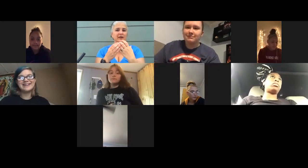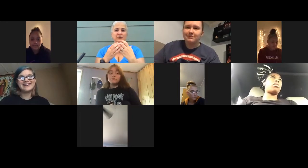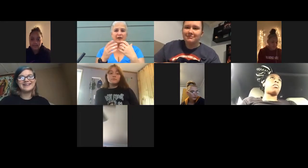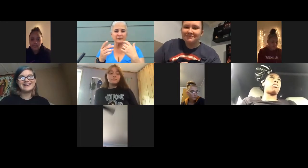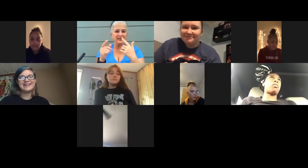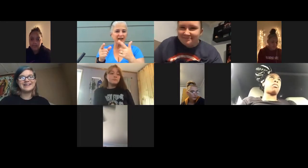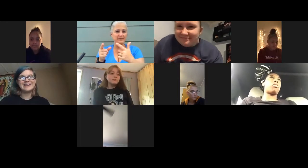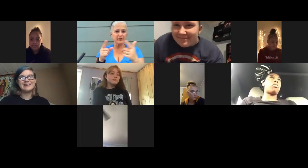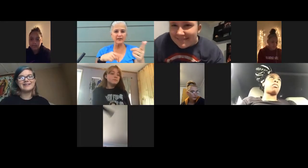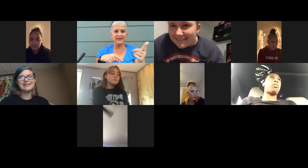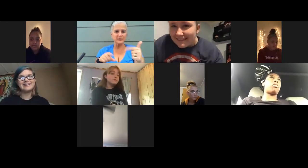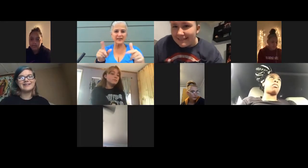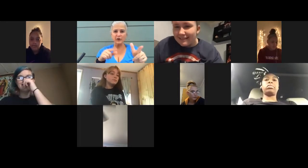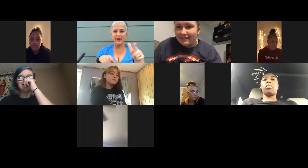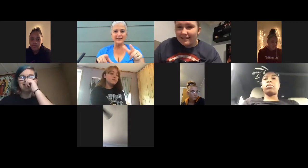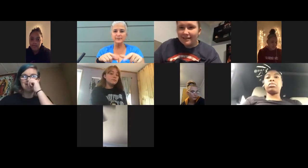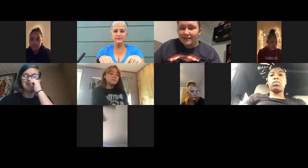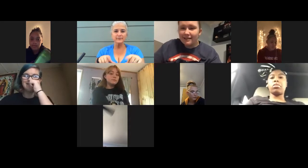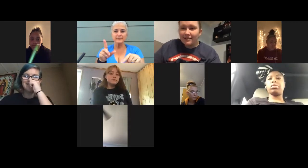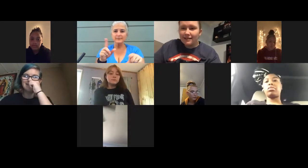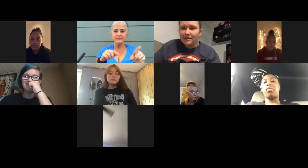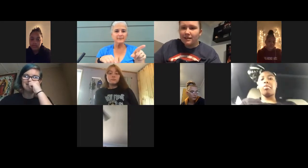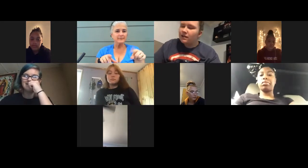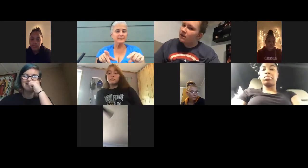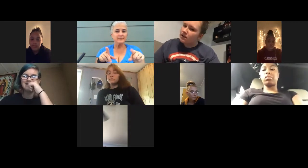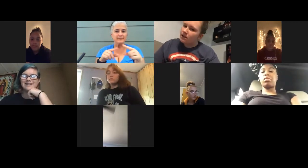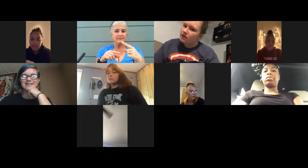classes. Whose class was that? Jasmine or Alexis? Was that your class?